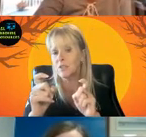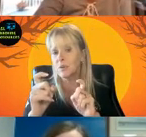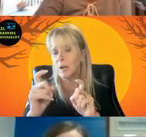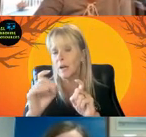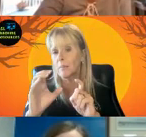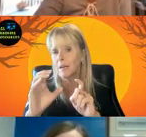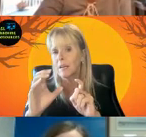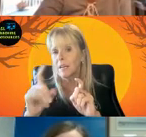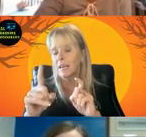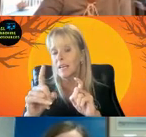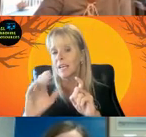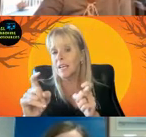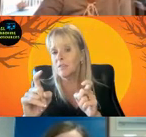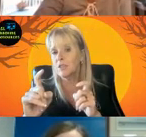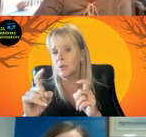it